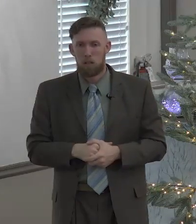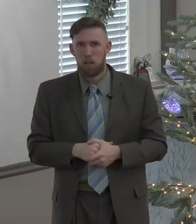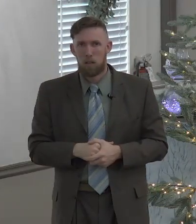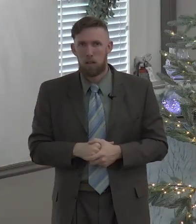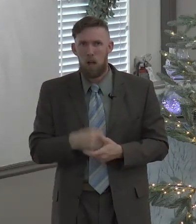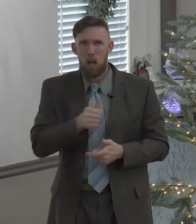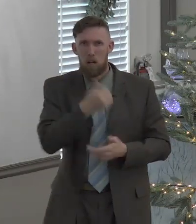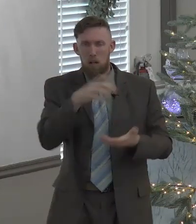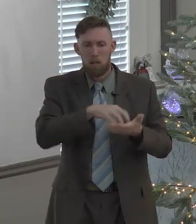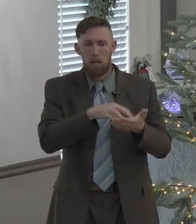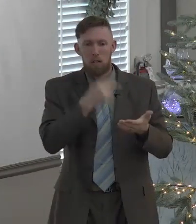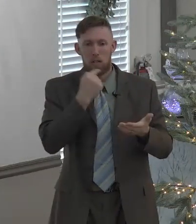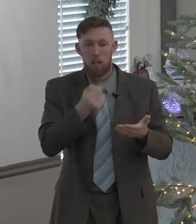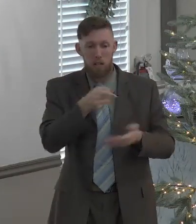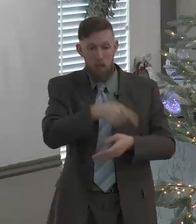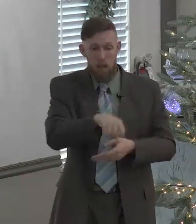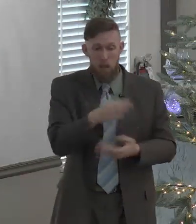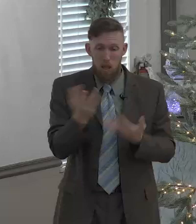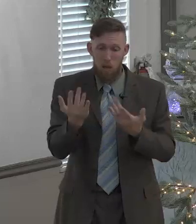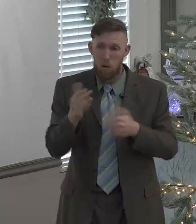Jairus, I wish I had his faith.